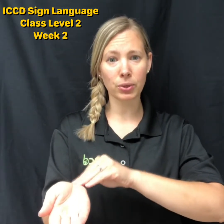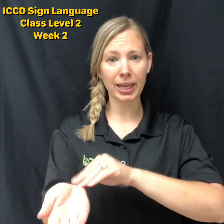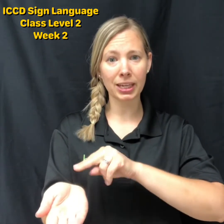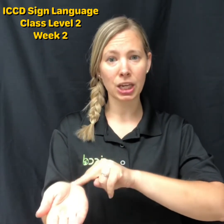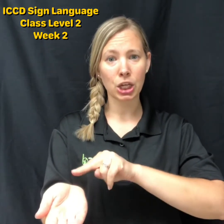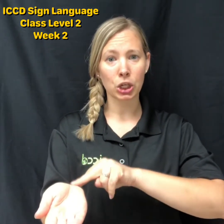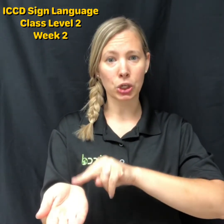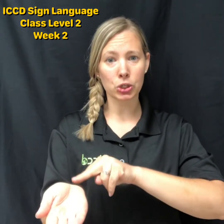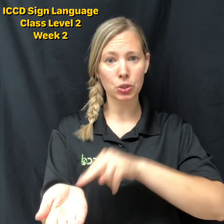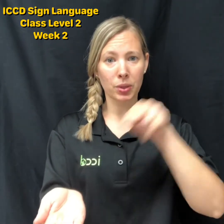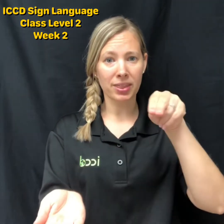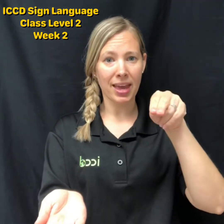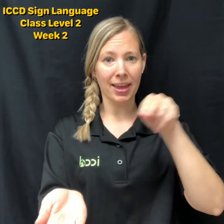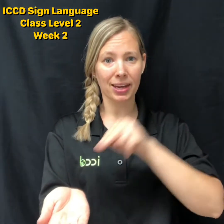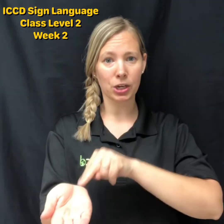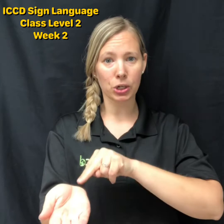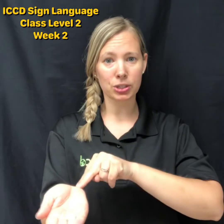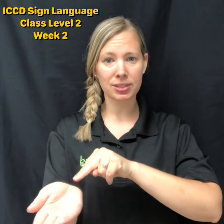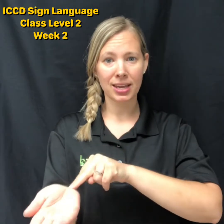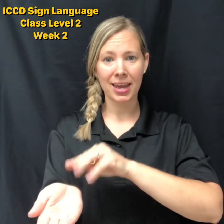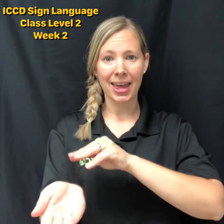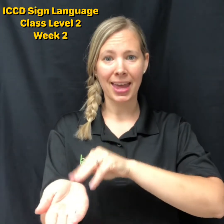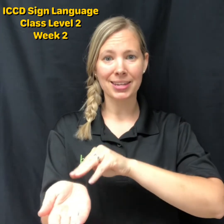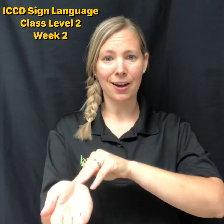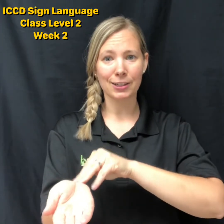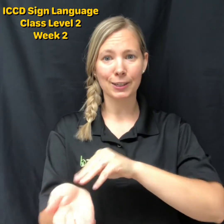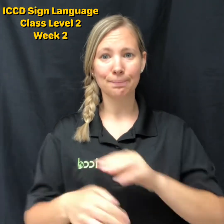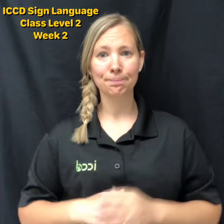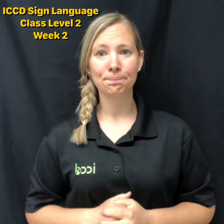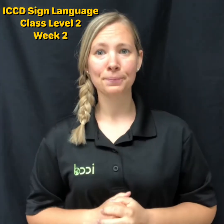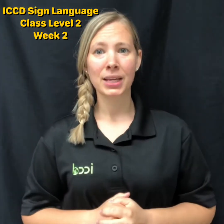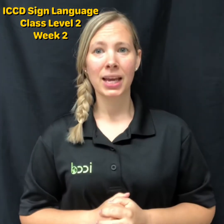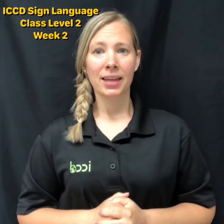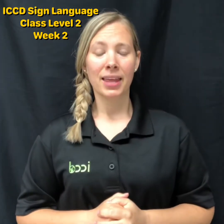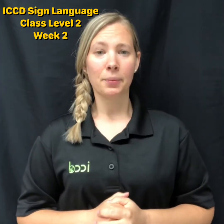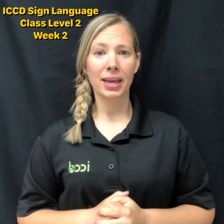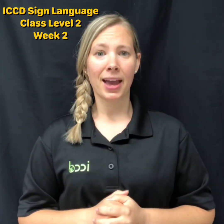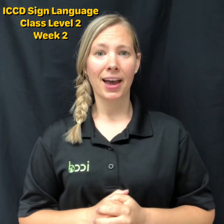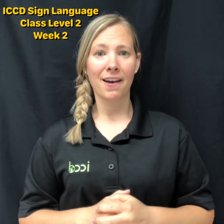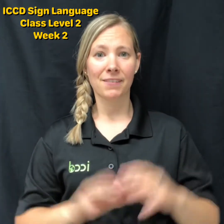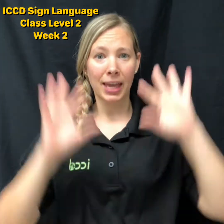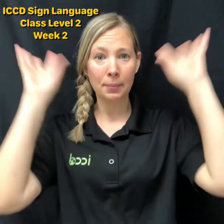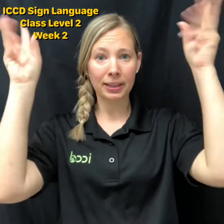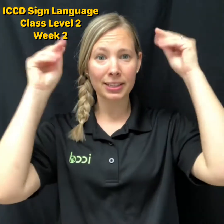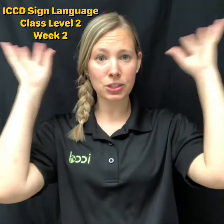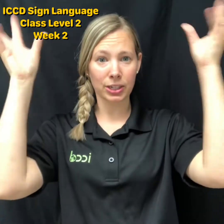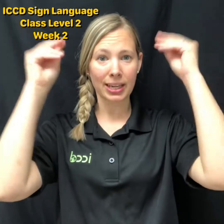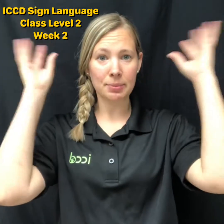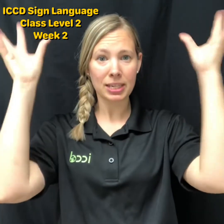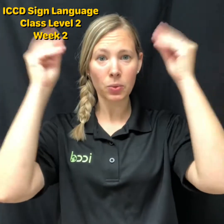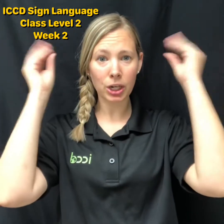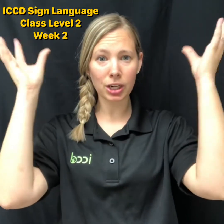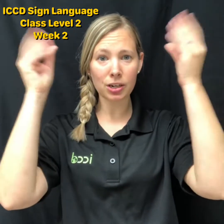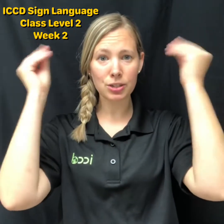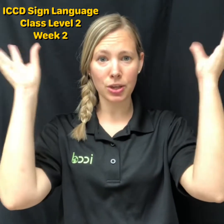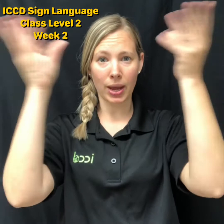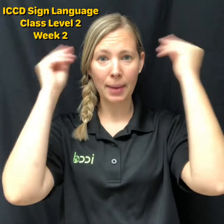hand, nurse with the N, nurse and doctor. Then we have ambulance or EMT worker, so